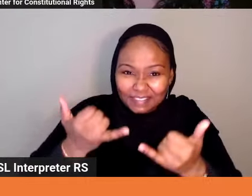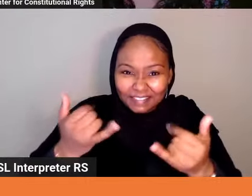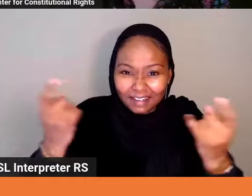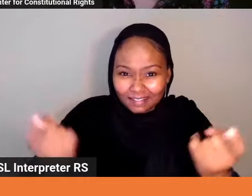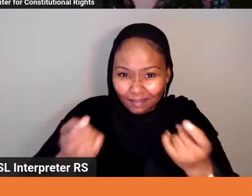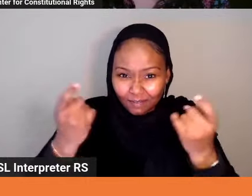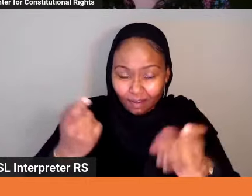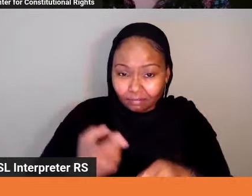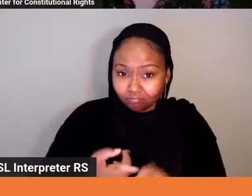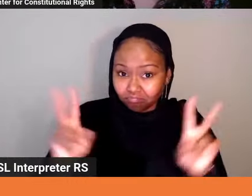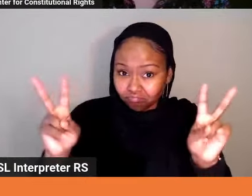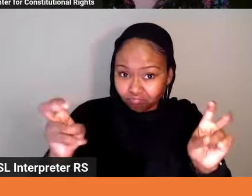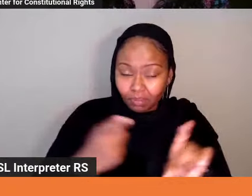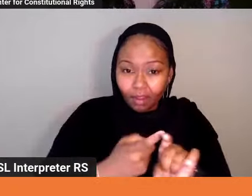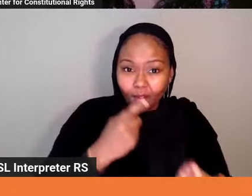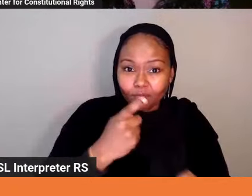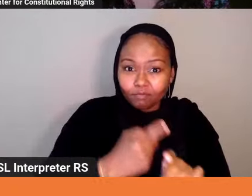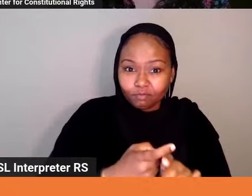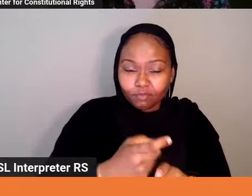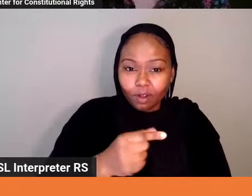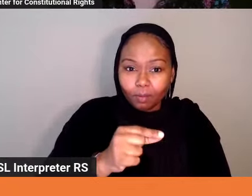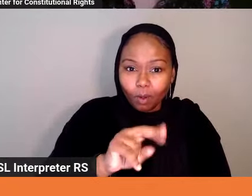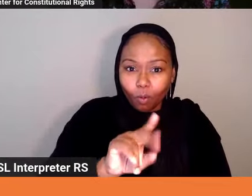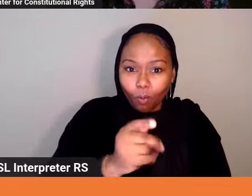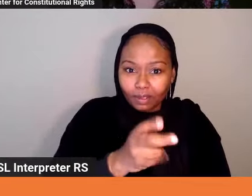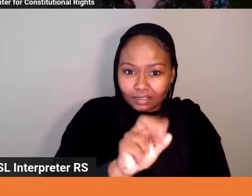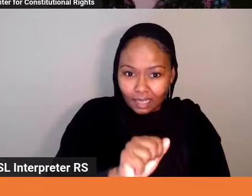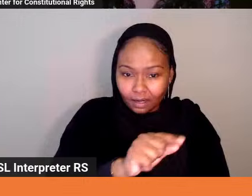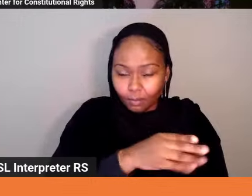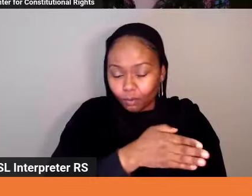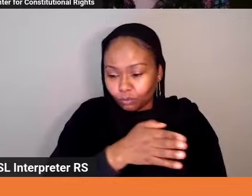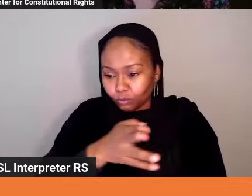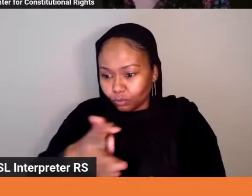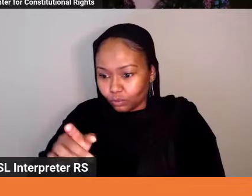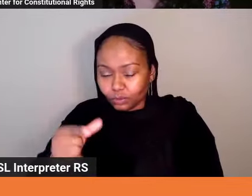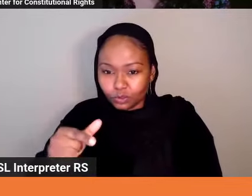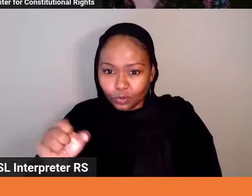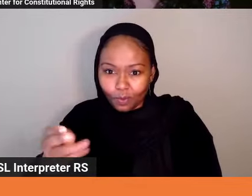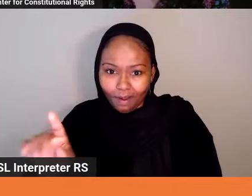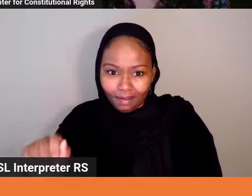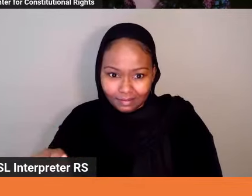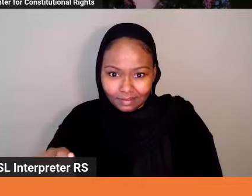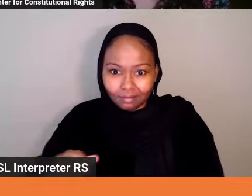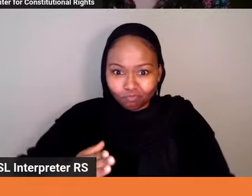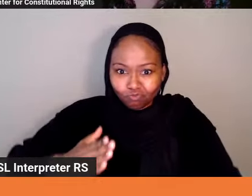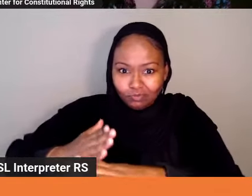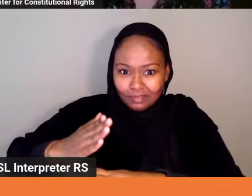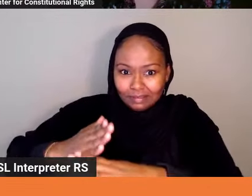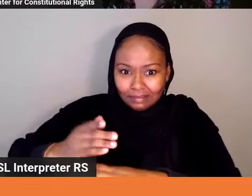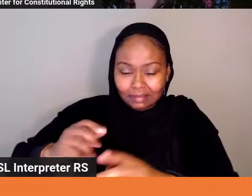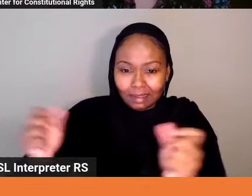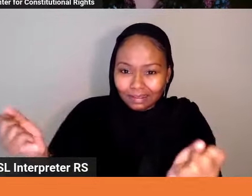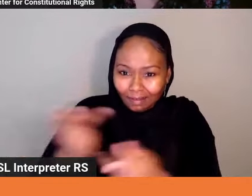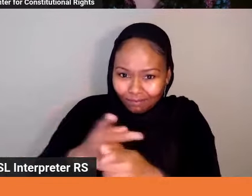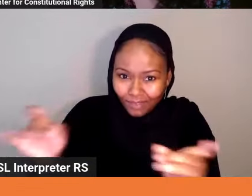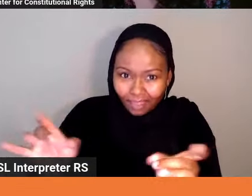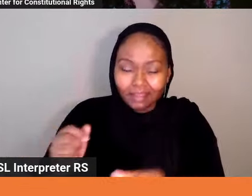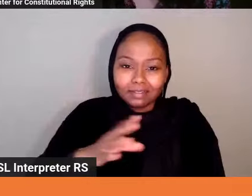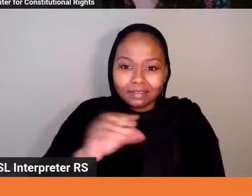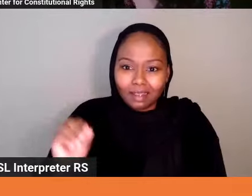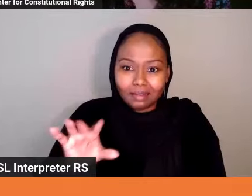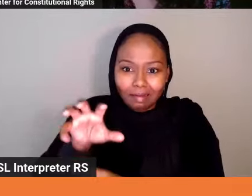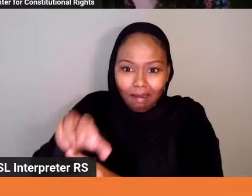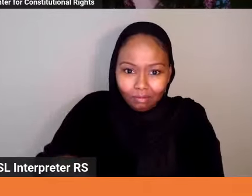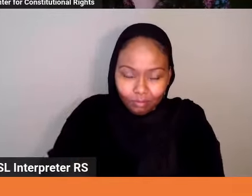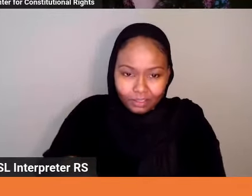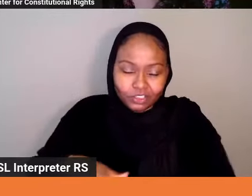Guantánamo to Gaza, Resisting State Violence and Occupation. We're so happy to have you here. I want to thank my comrades